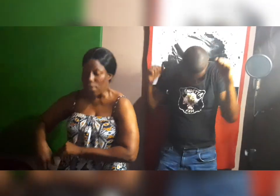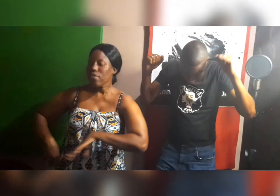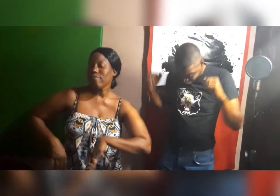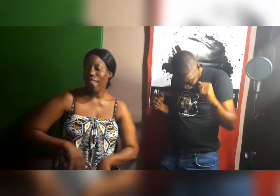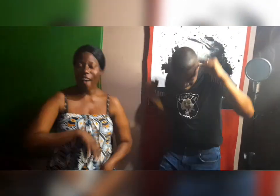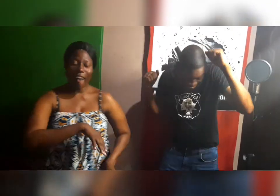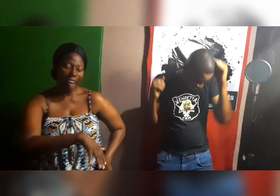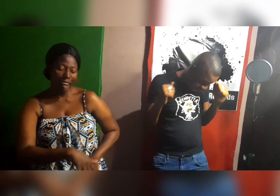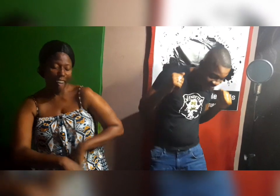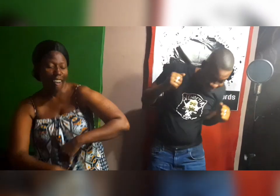life, good